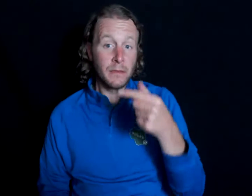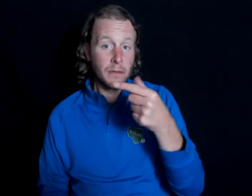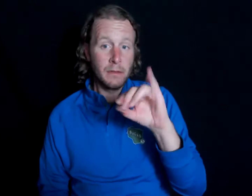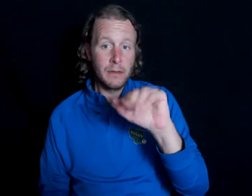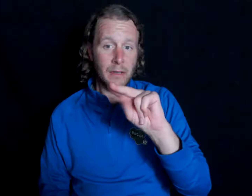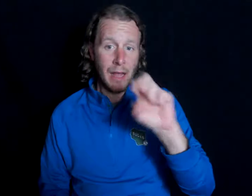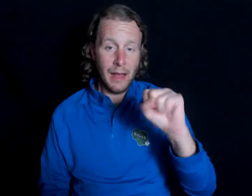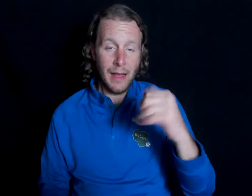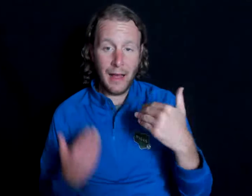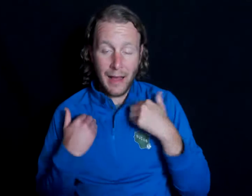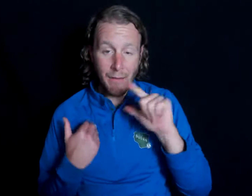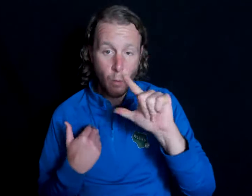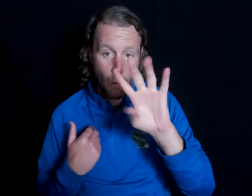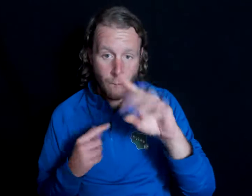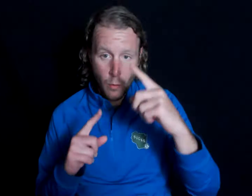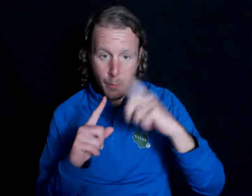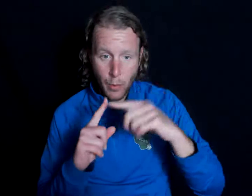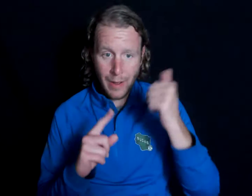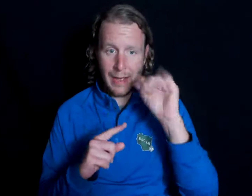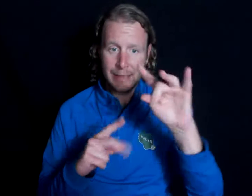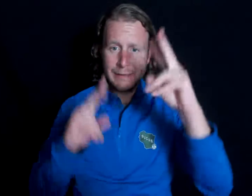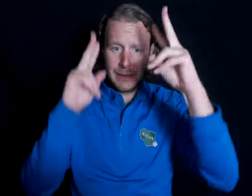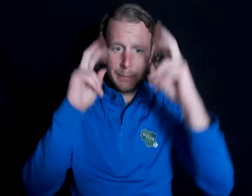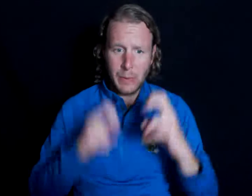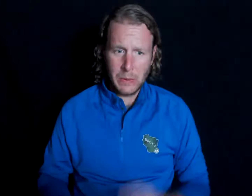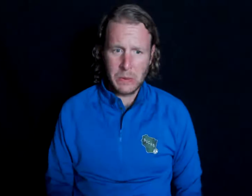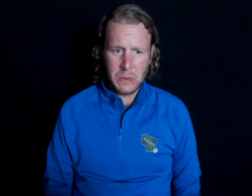18 boards, and he is a terror coming at you.